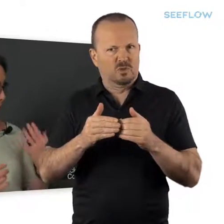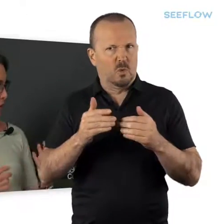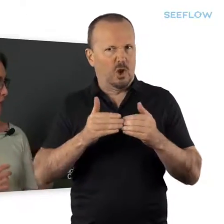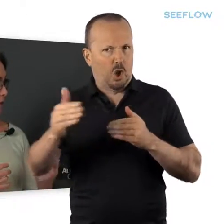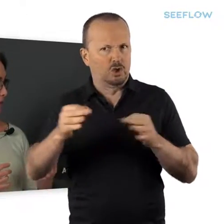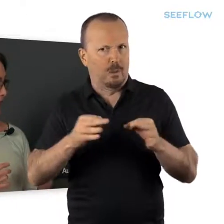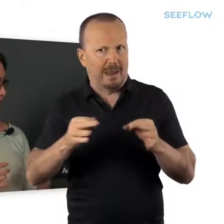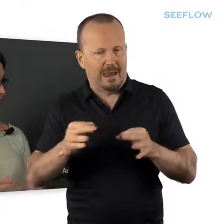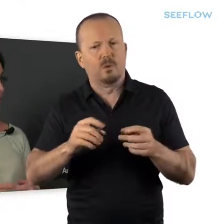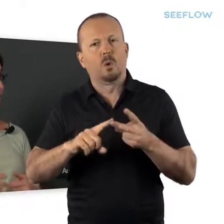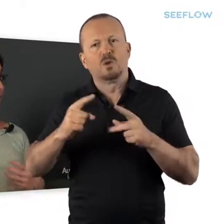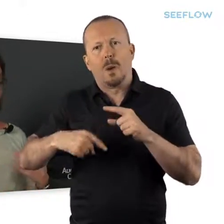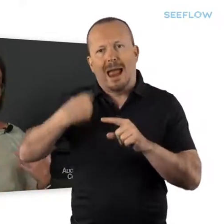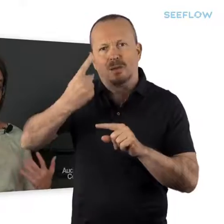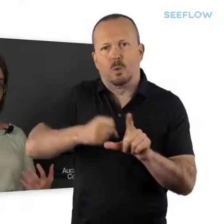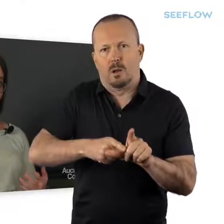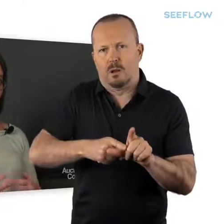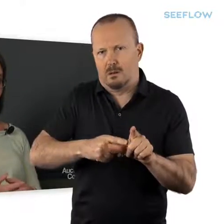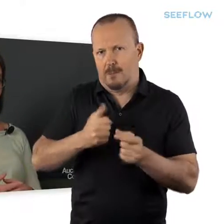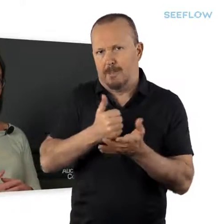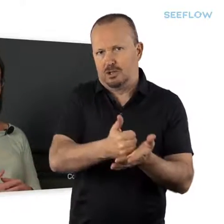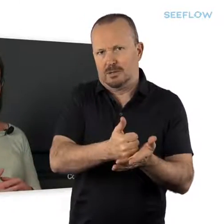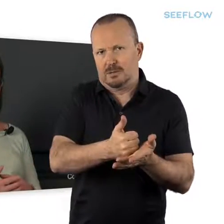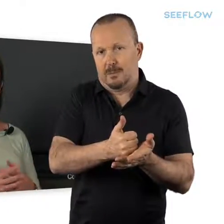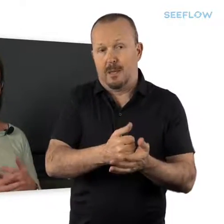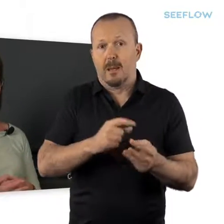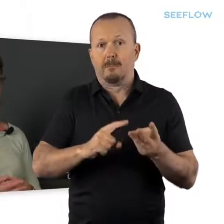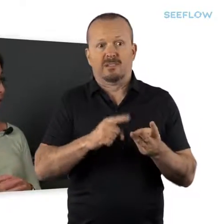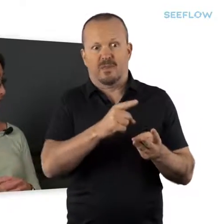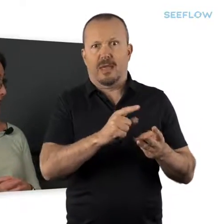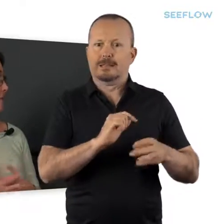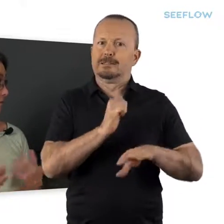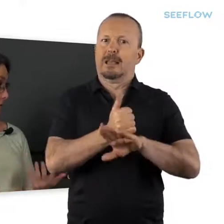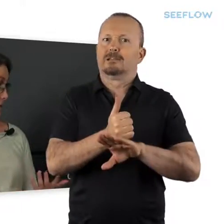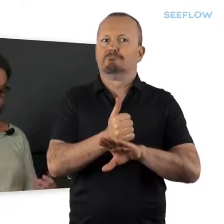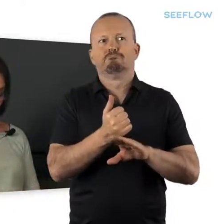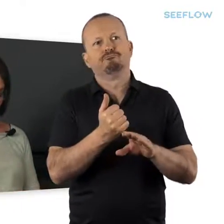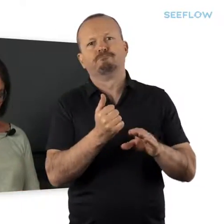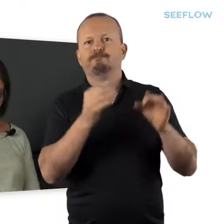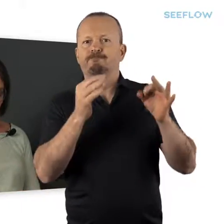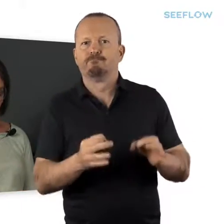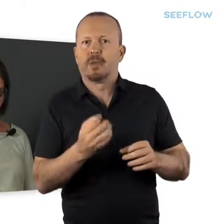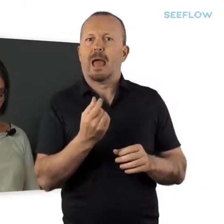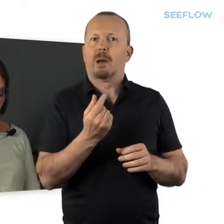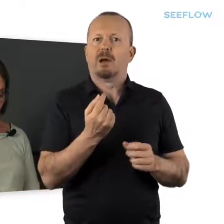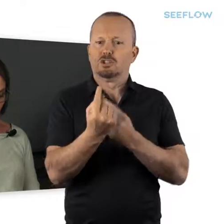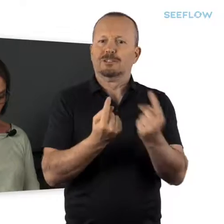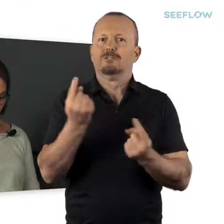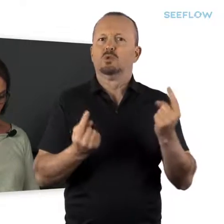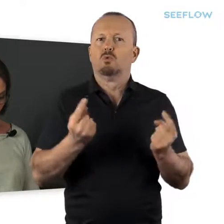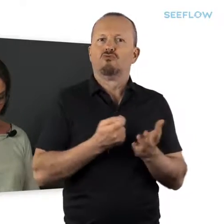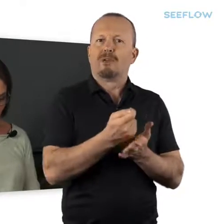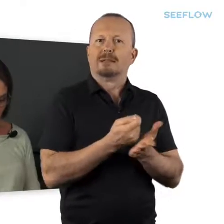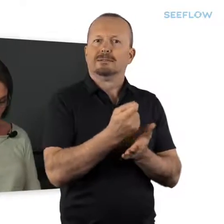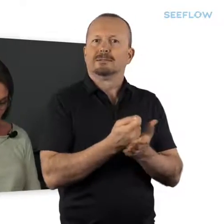and also annual budgets. And it is the governing body that sets the rate for Auckland and what Aucklanders